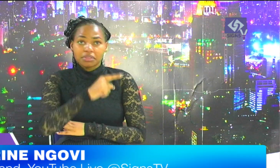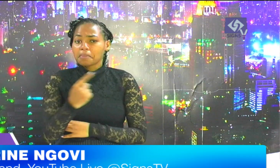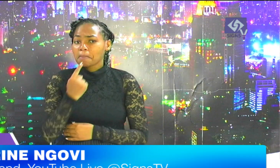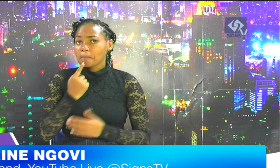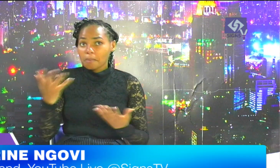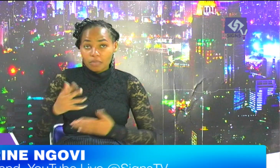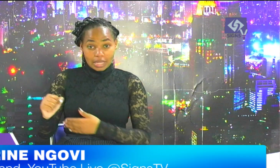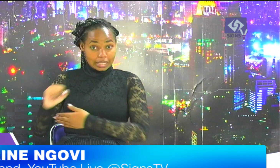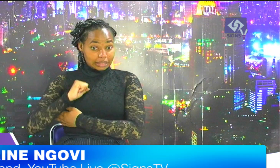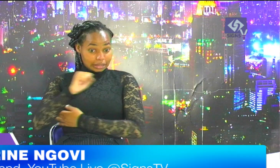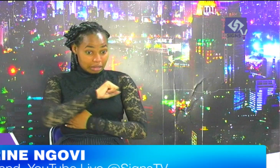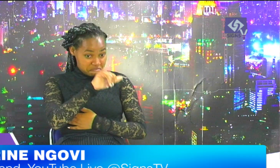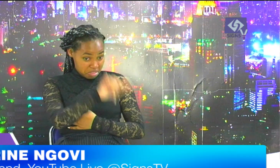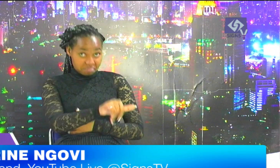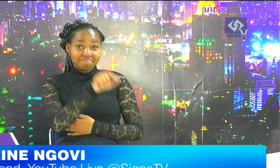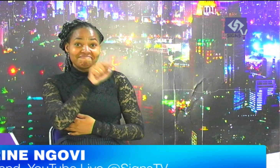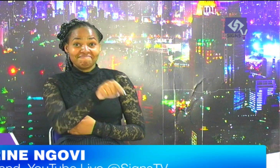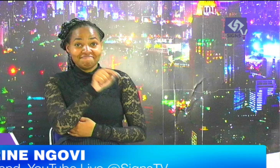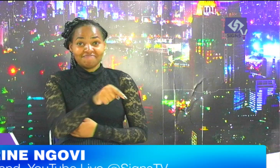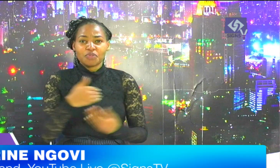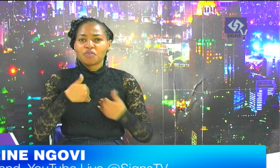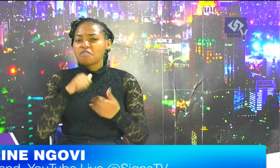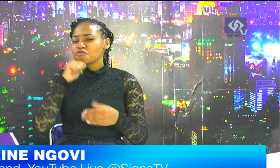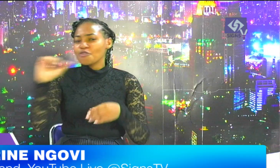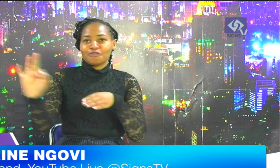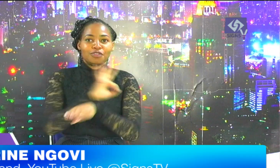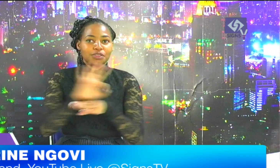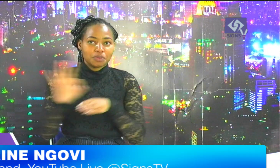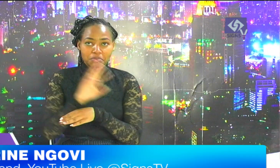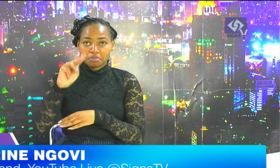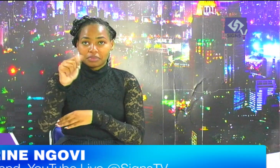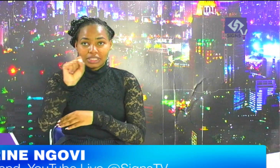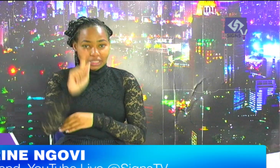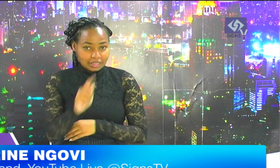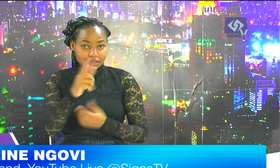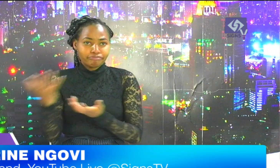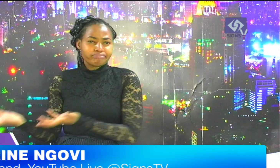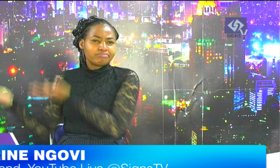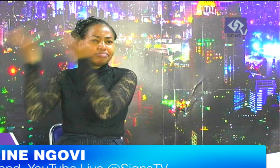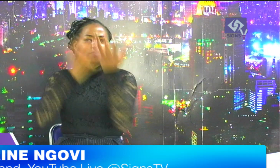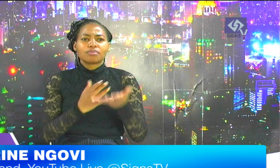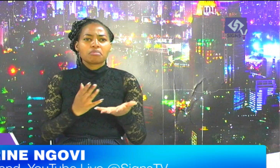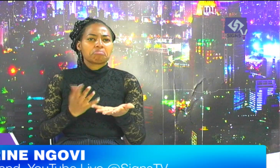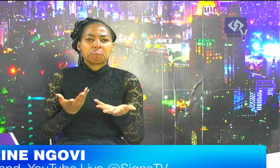Chirchir told the Senate that the non-functional masts caused an